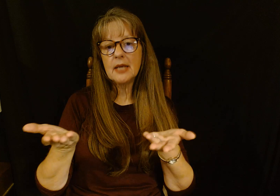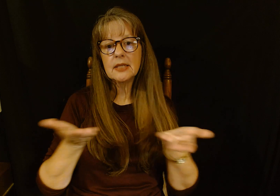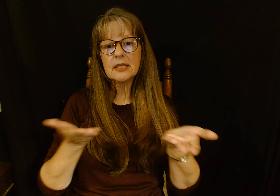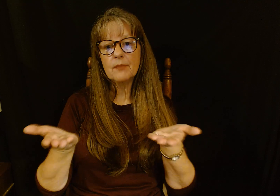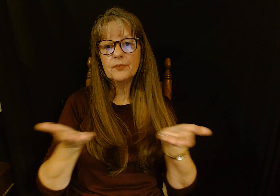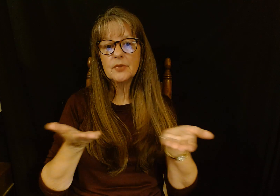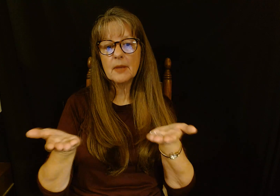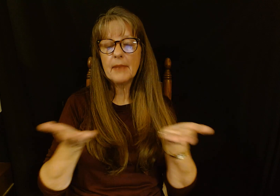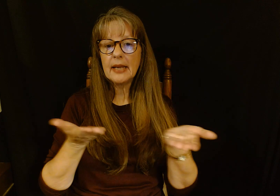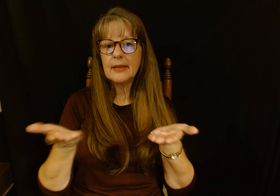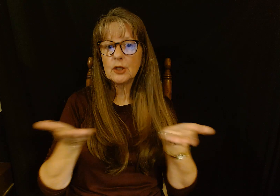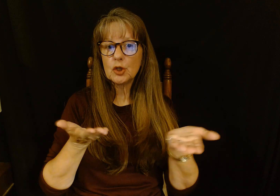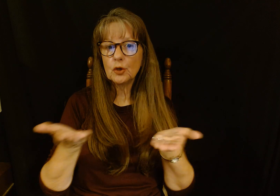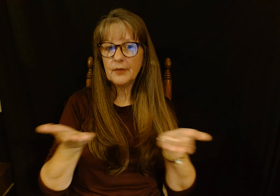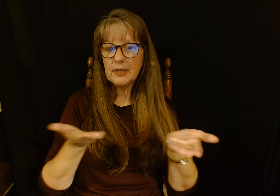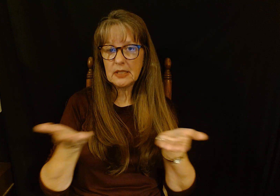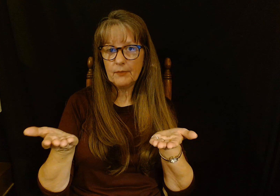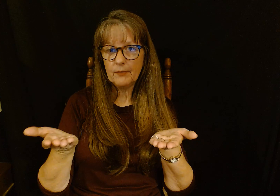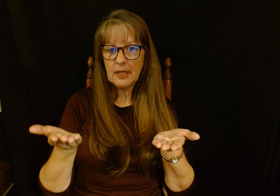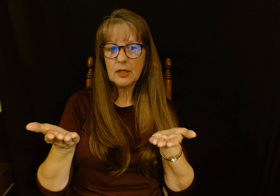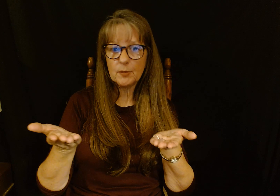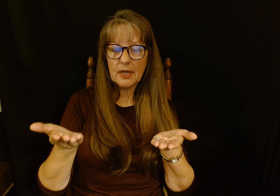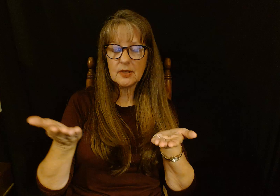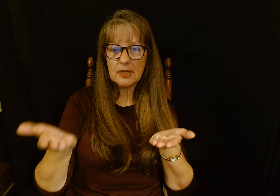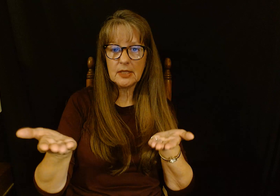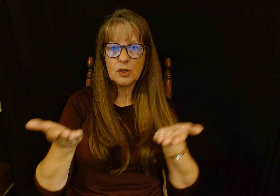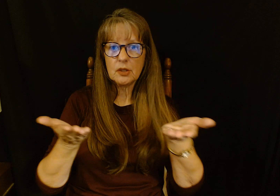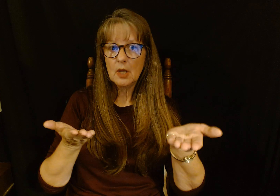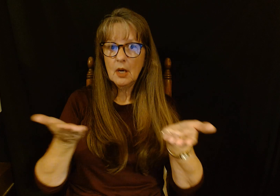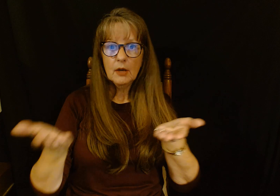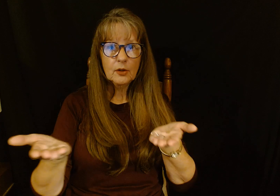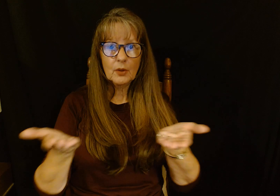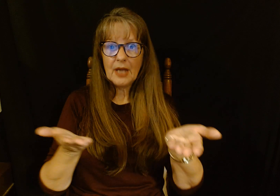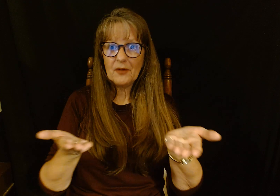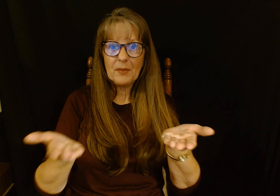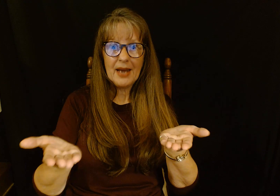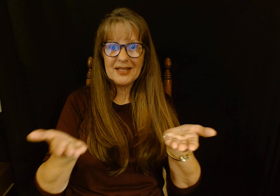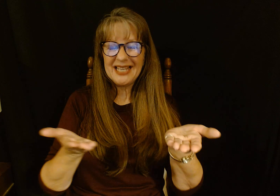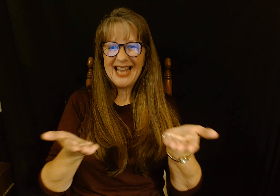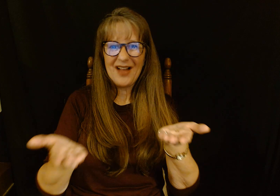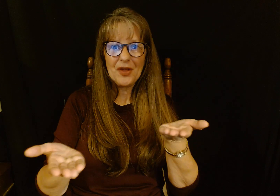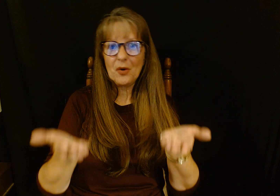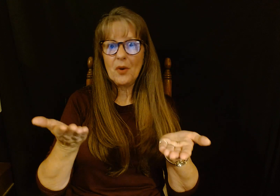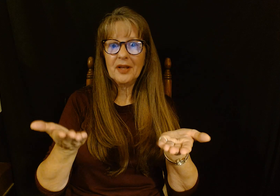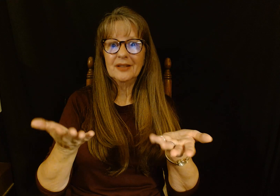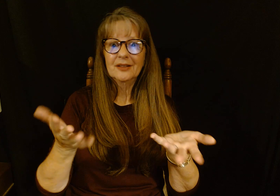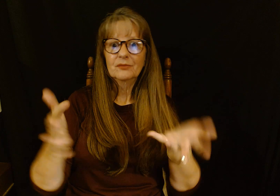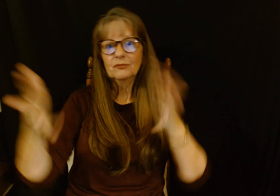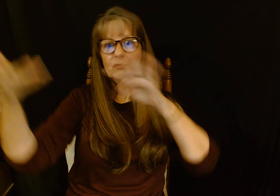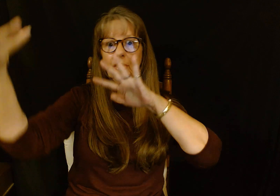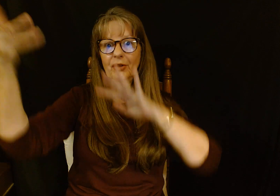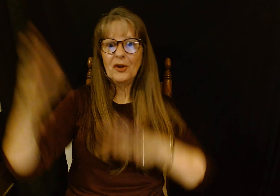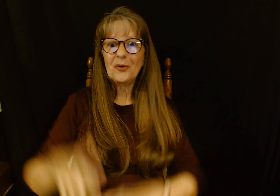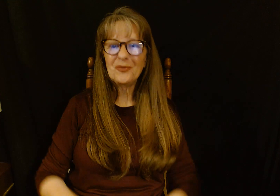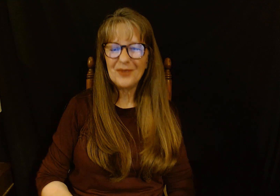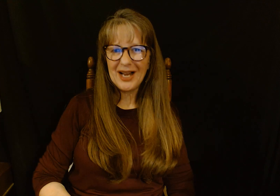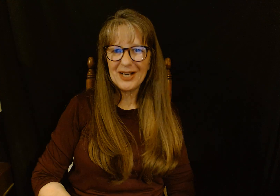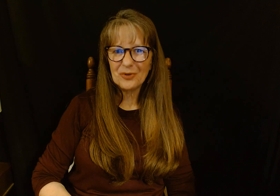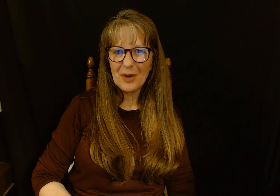it's somebody that's serving something, and it's because of the dishes. It's kind of balancing out. They don't want to, drop them.